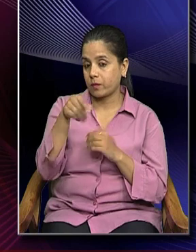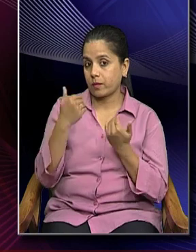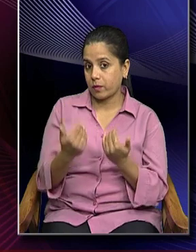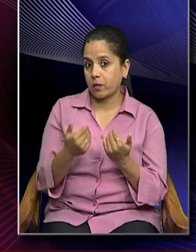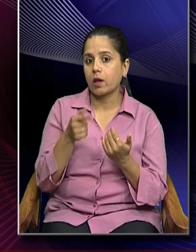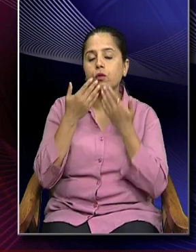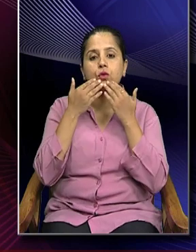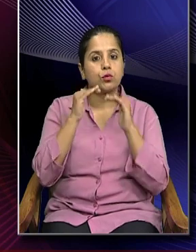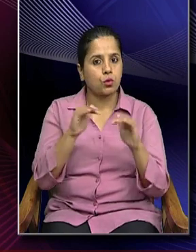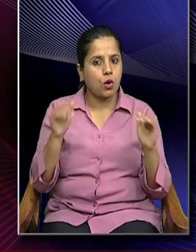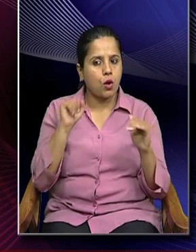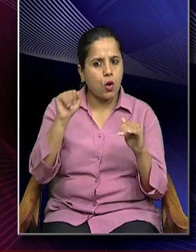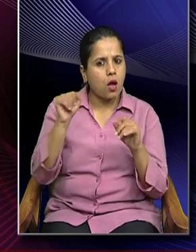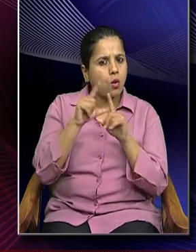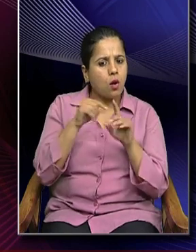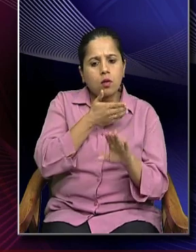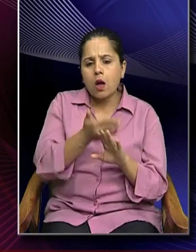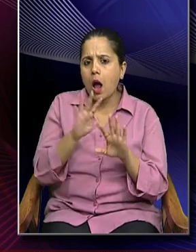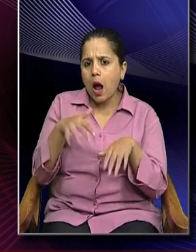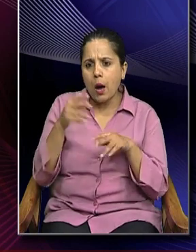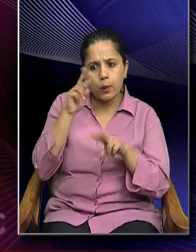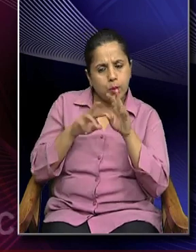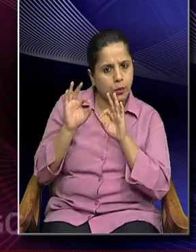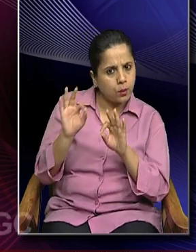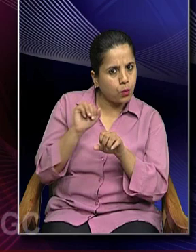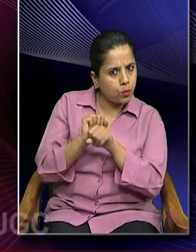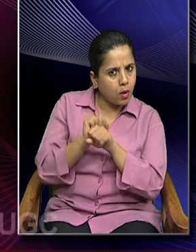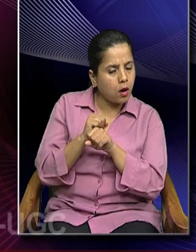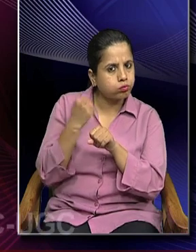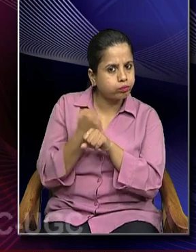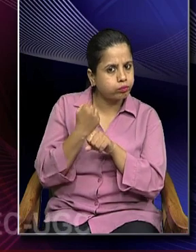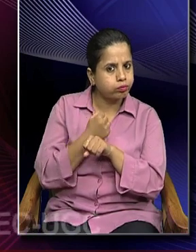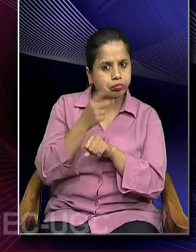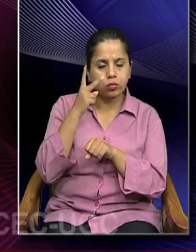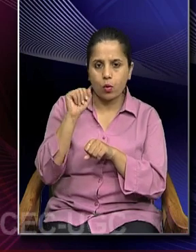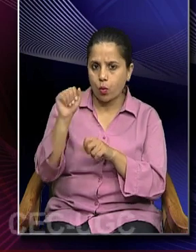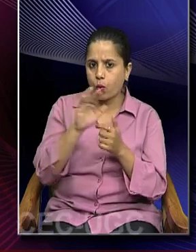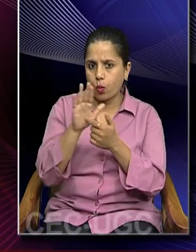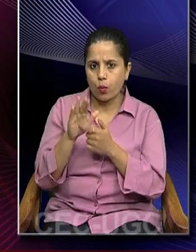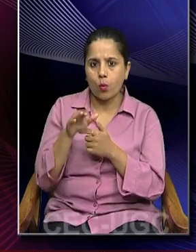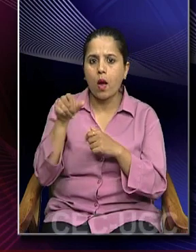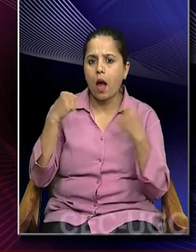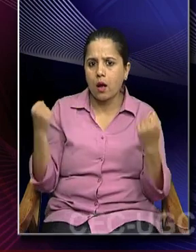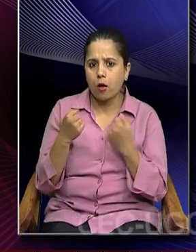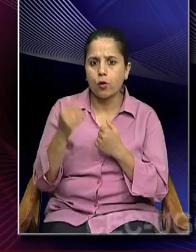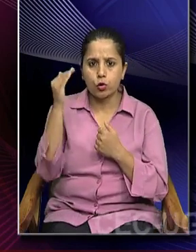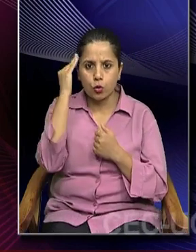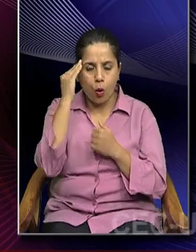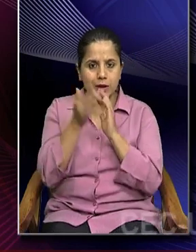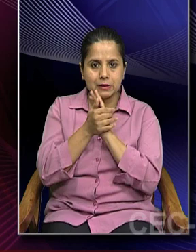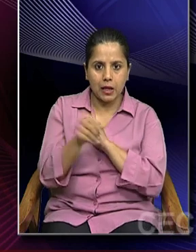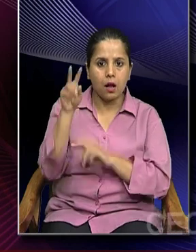the students perform the task or the activities, demonstrating their knowledge and the